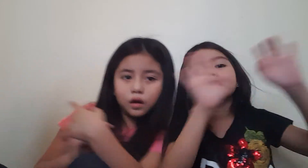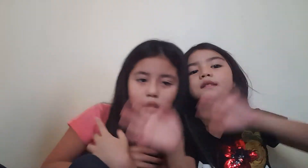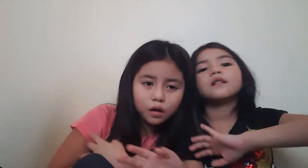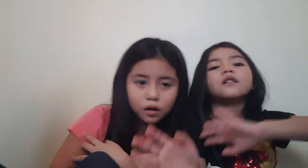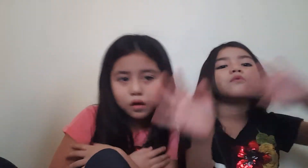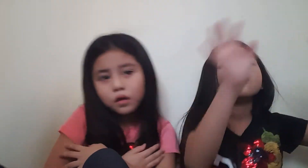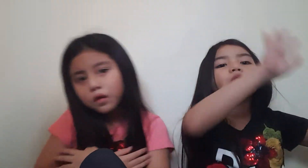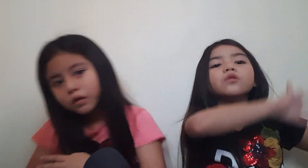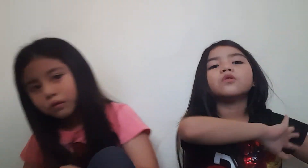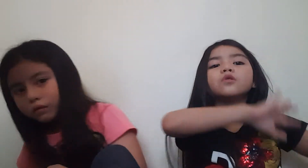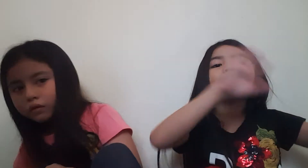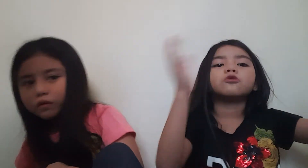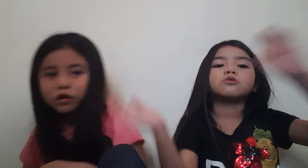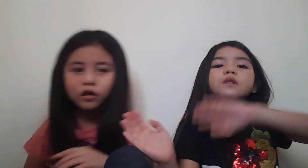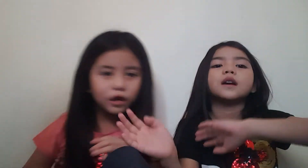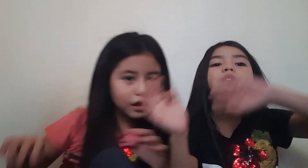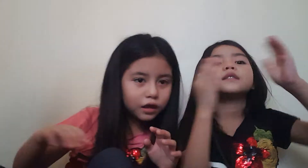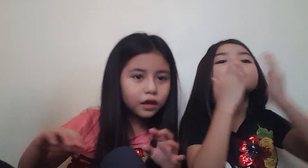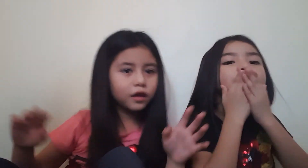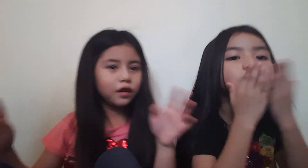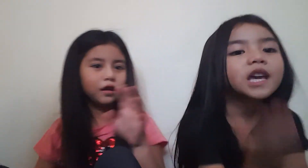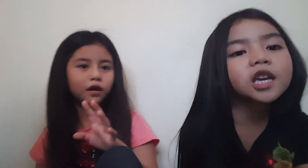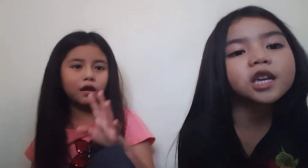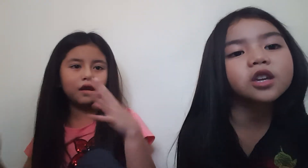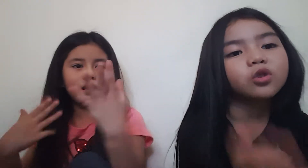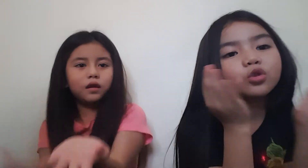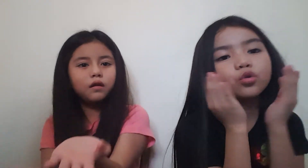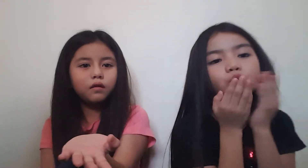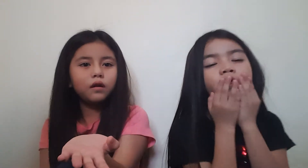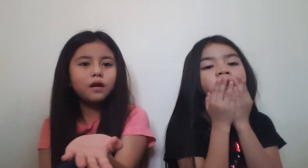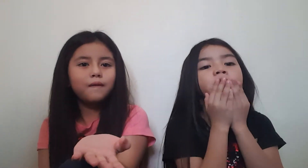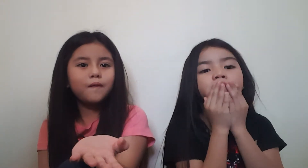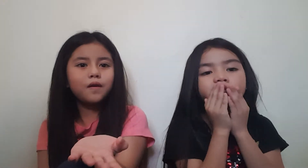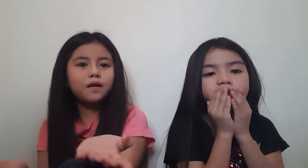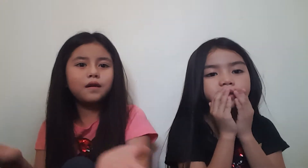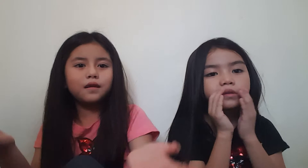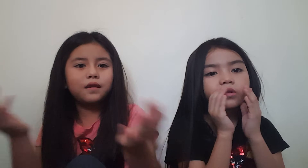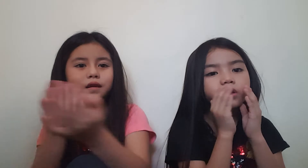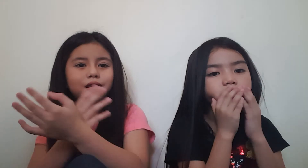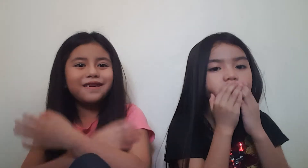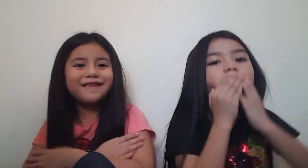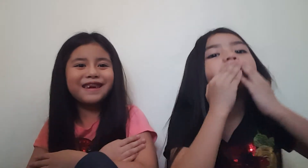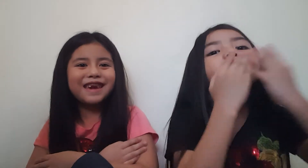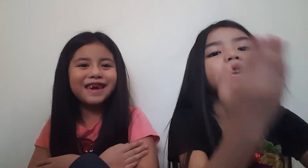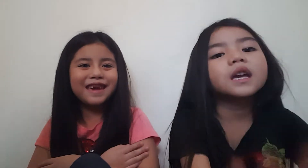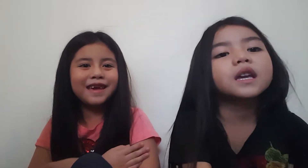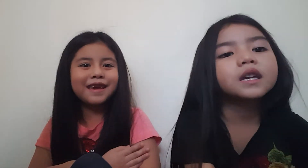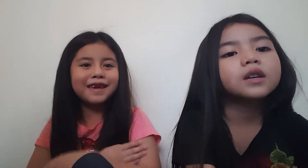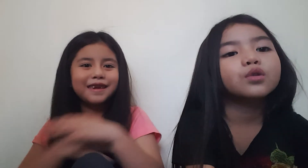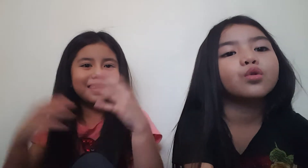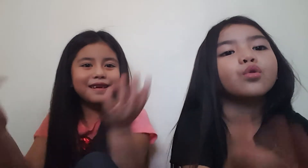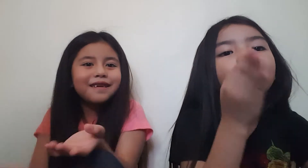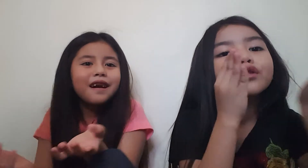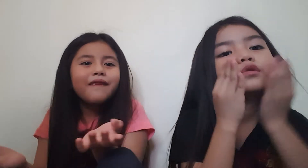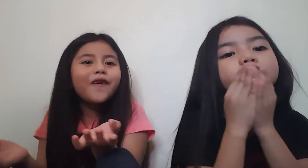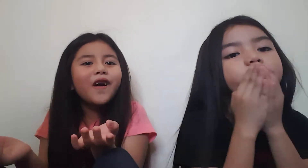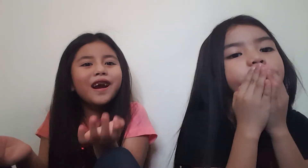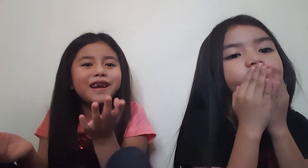I'll always Thank you For the glow I thank you For the